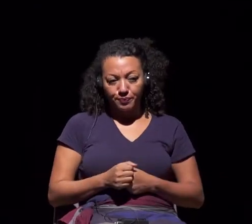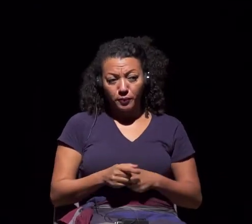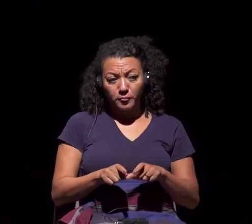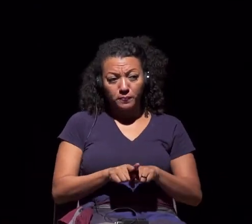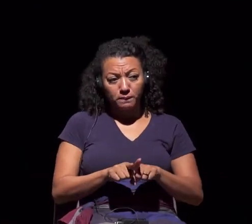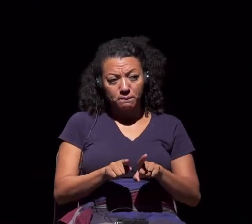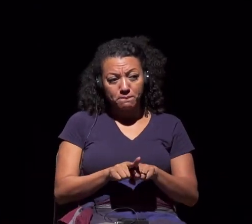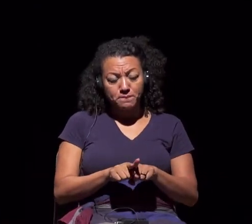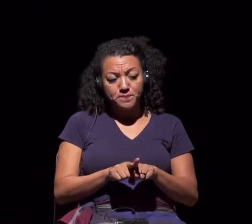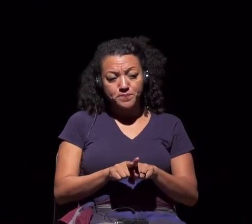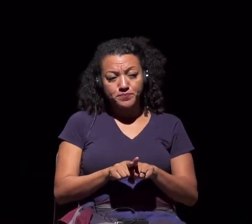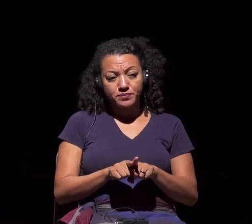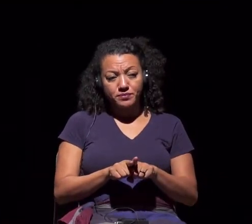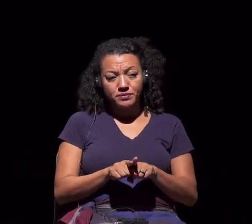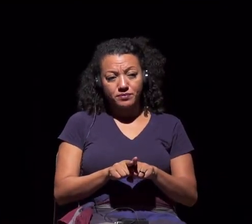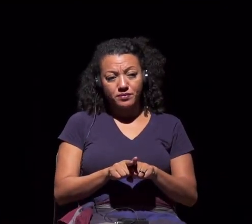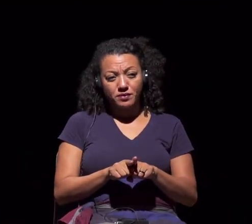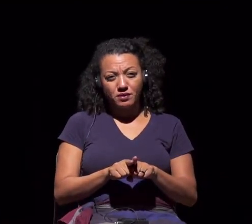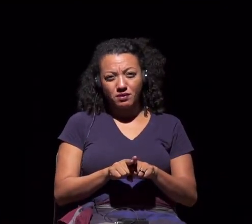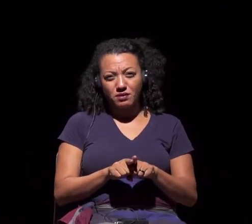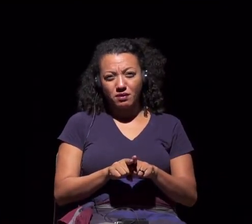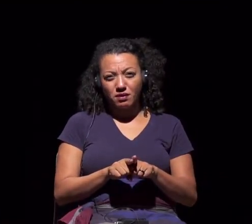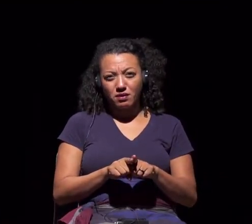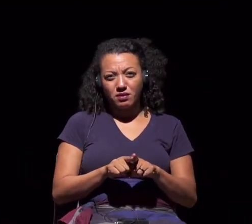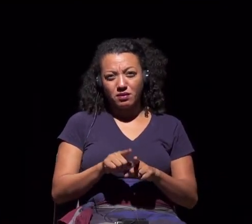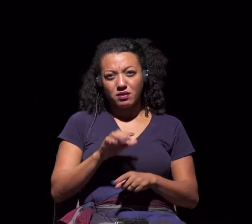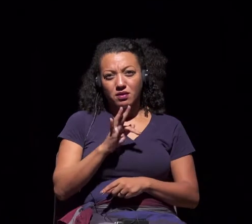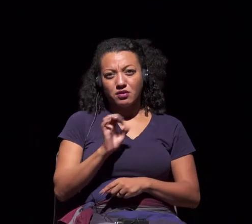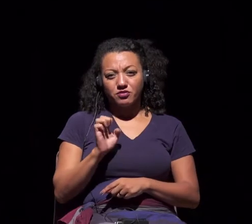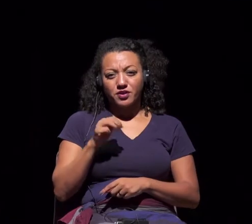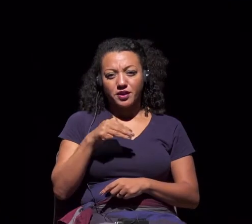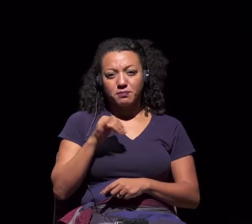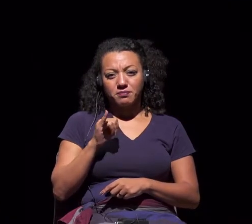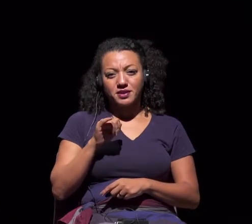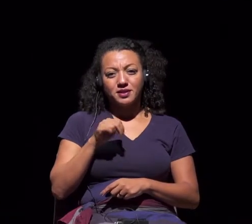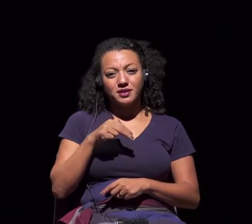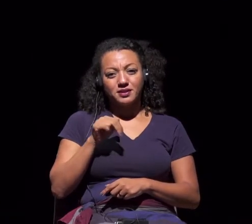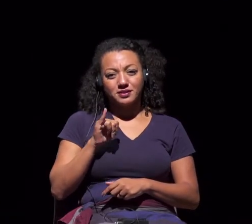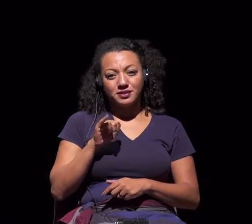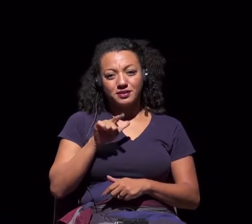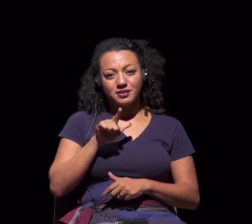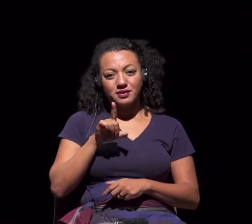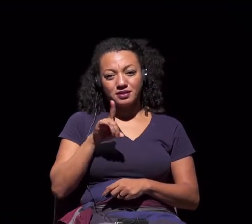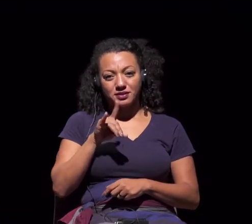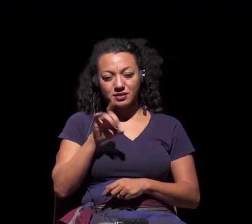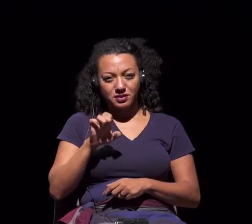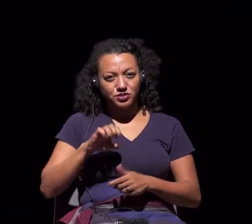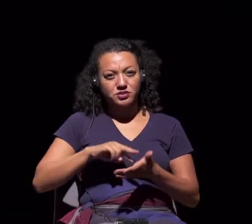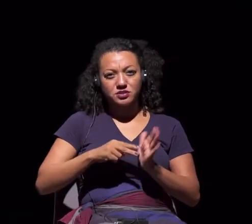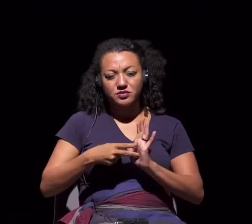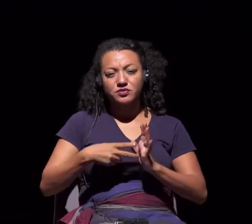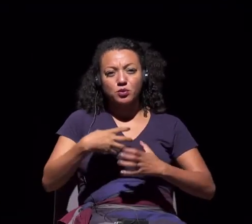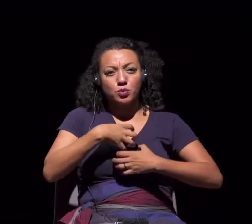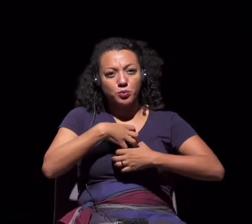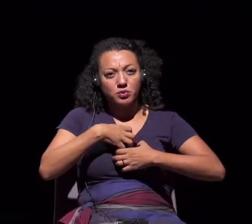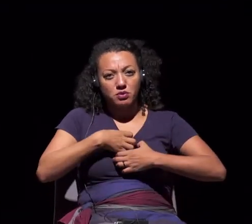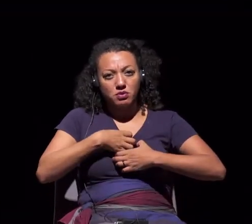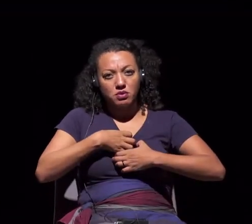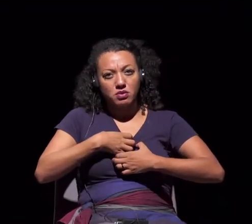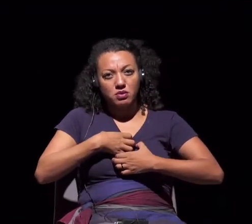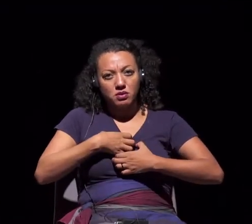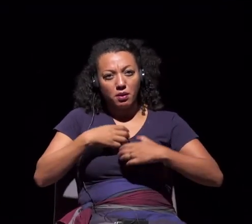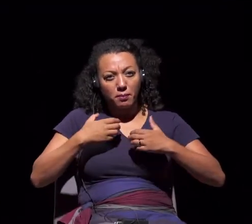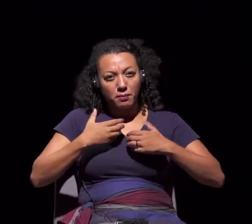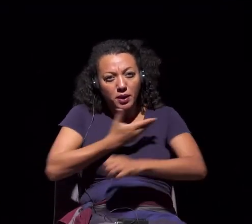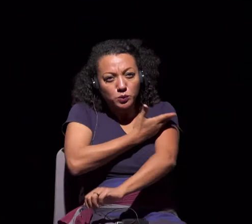femininity, notated as a set of attributes, behaviors, and roles generally associated with girls